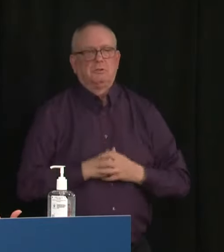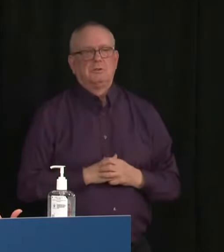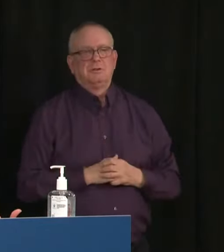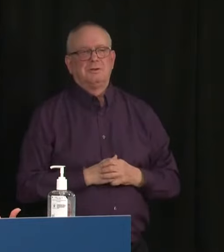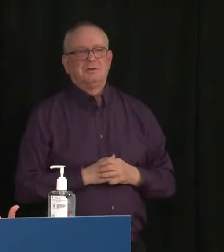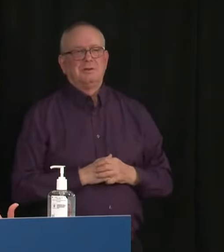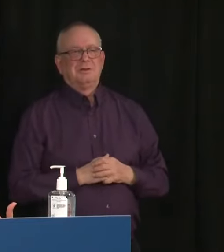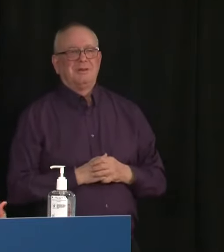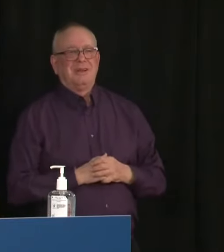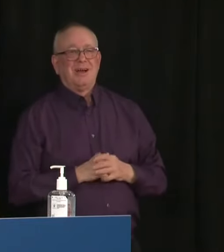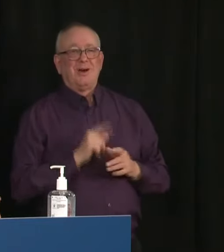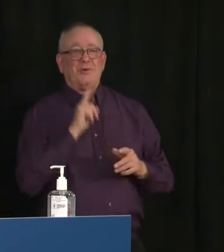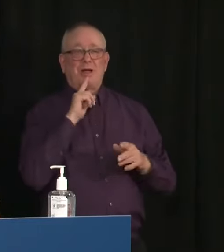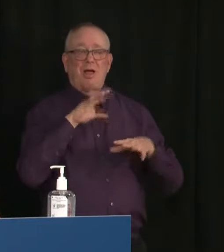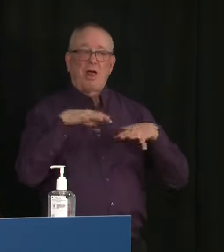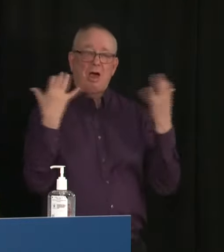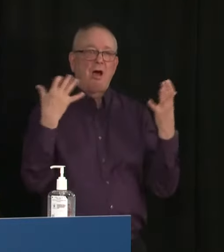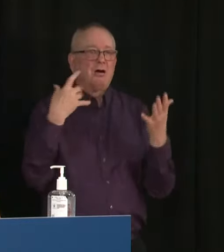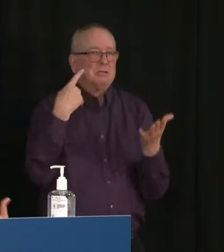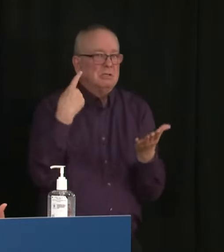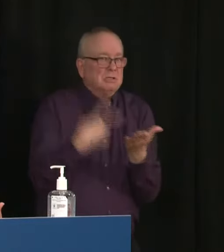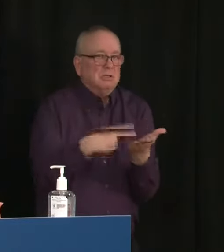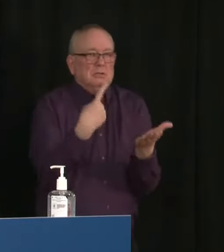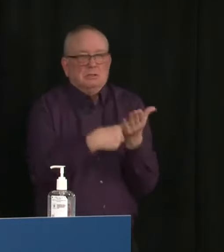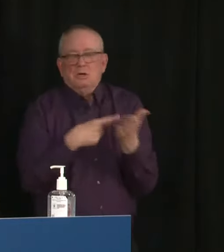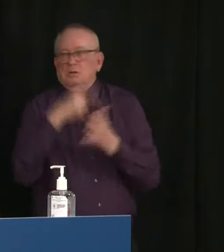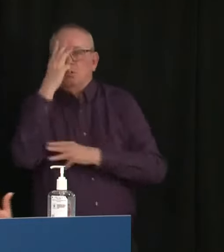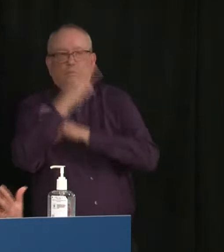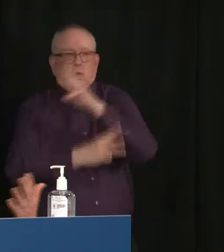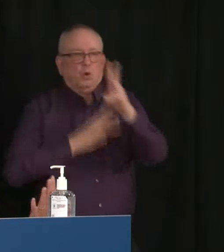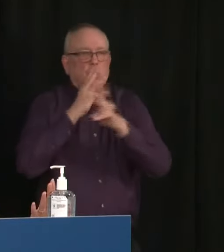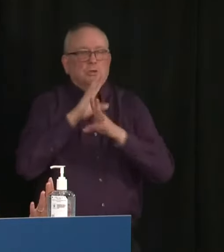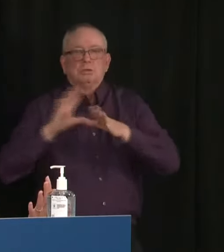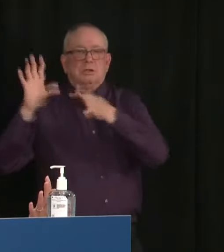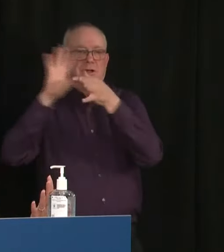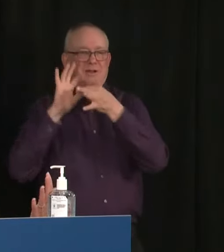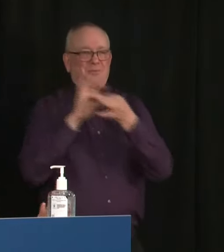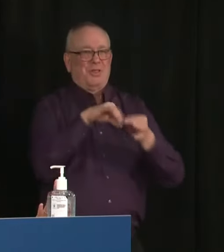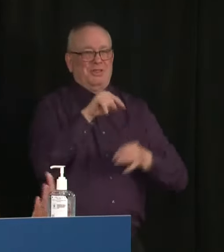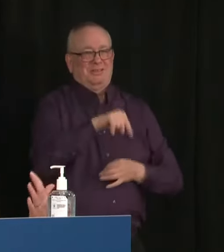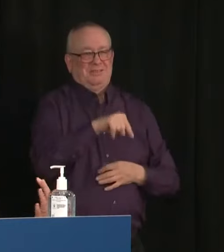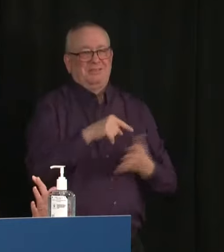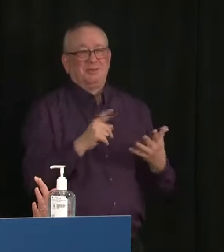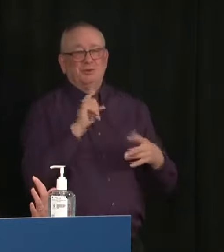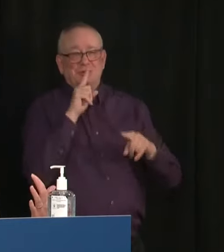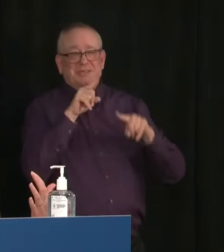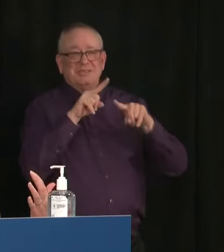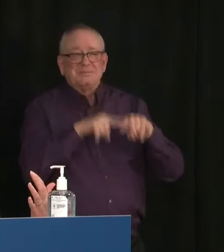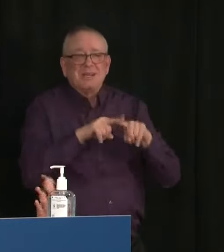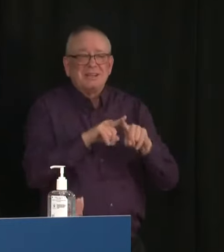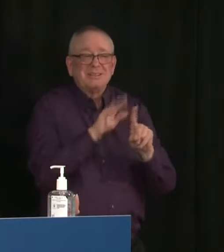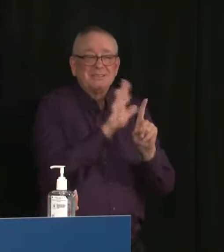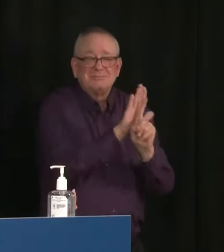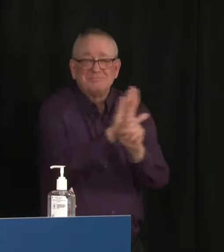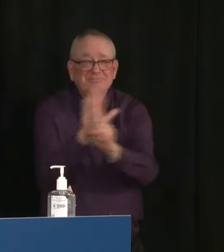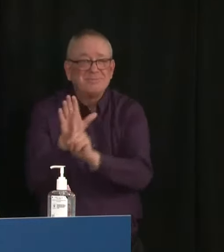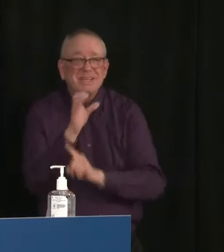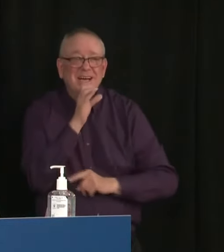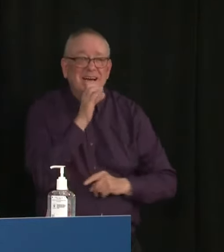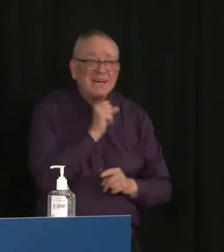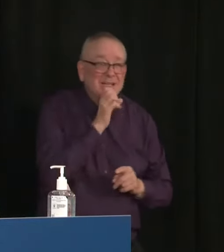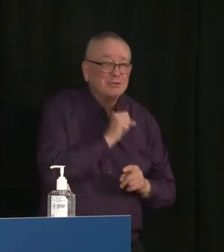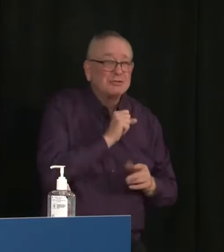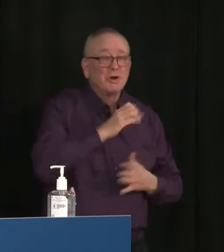expected to have depends in part on their age. So the older someone is, the less protective an